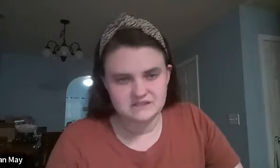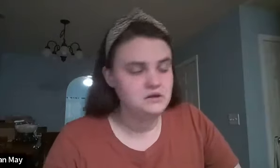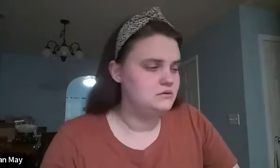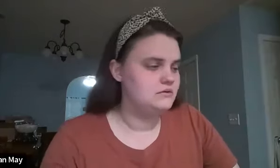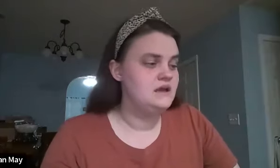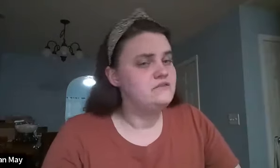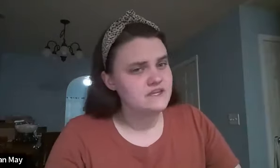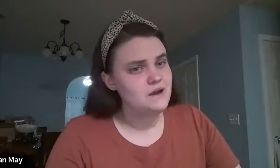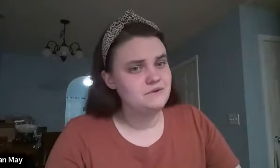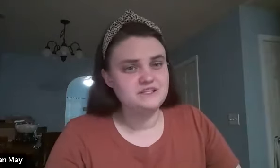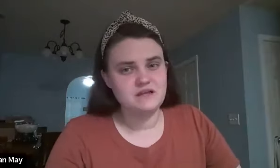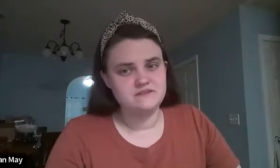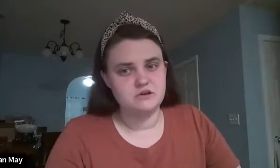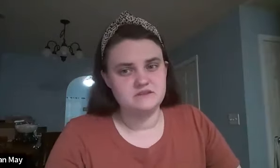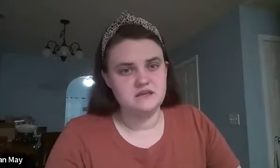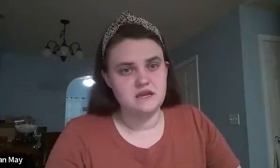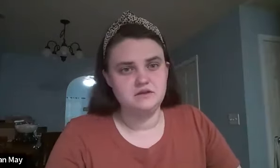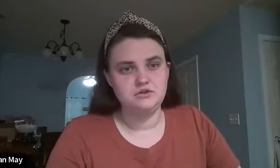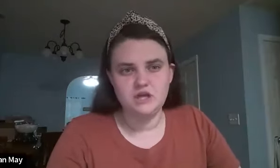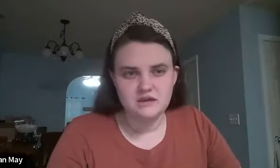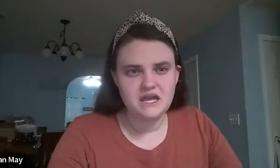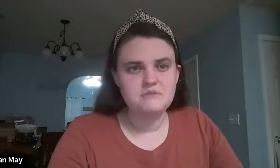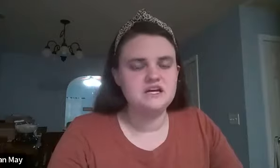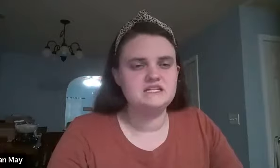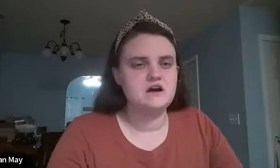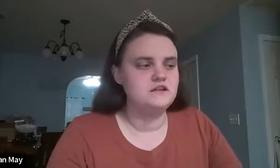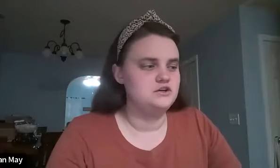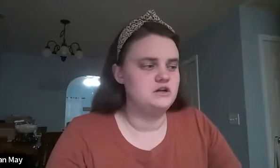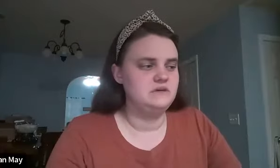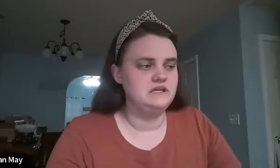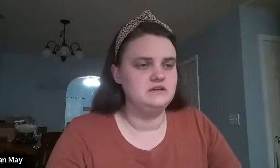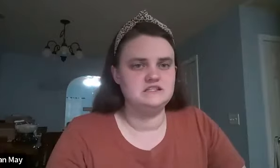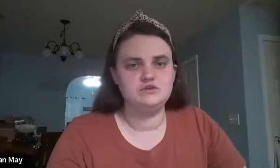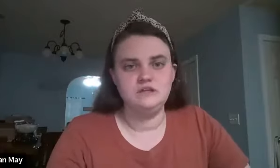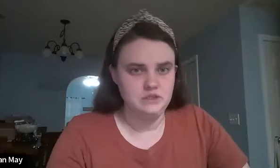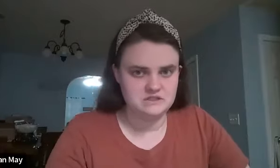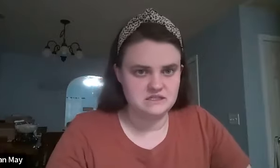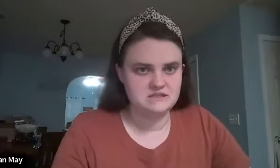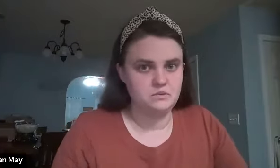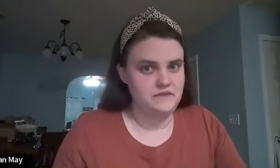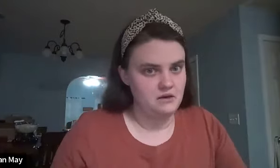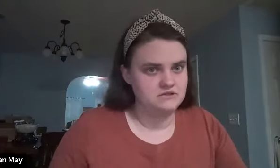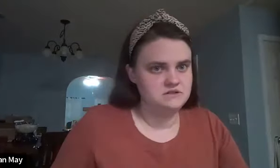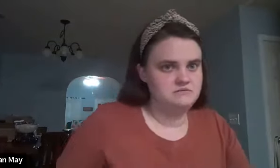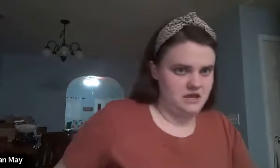a little annoying. That's why I really do like to spread the sign. You can pay, but it's not like it's totally useless without